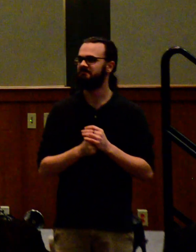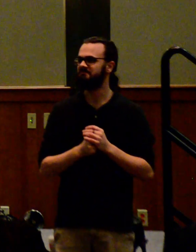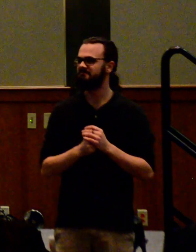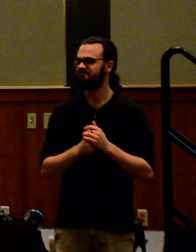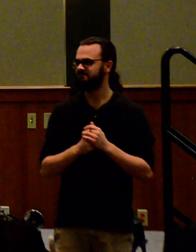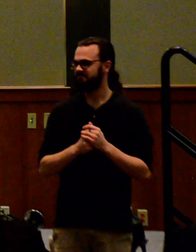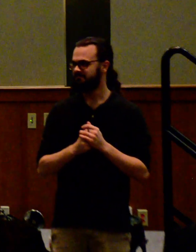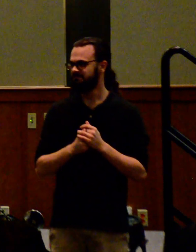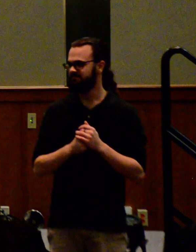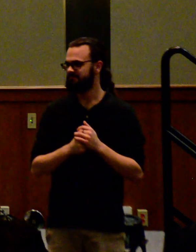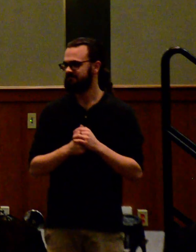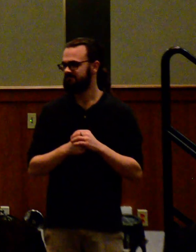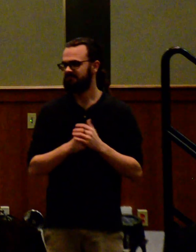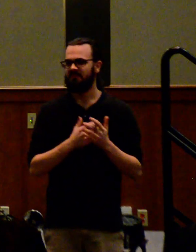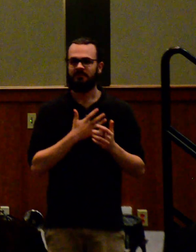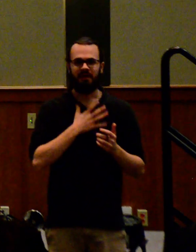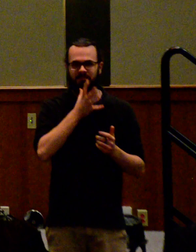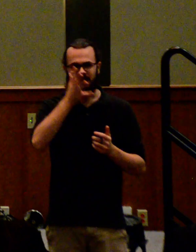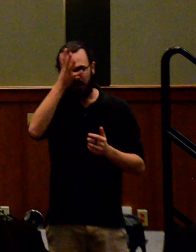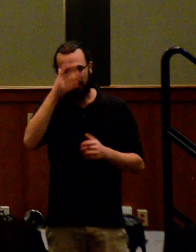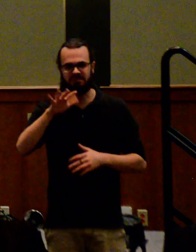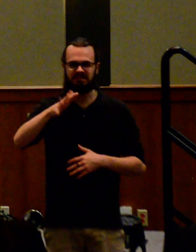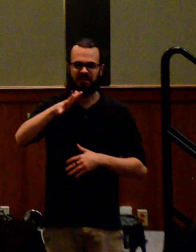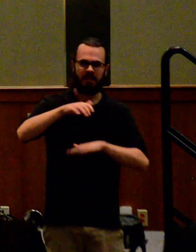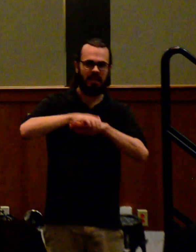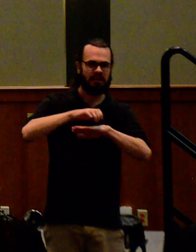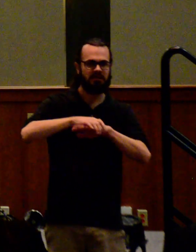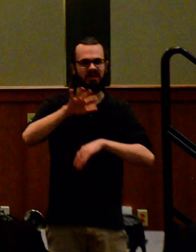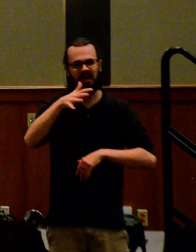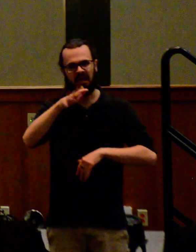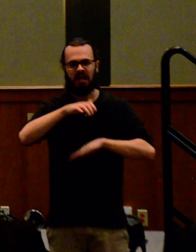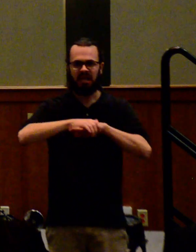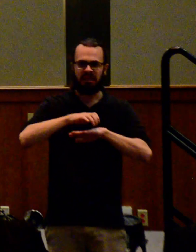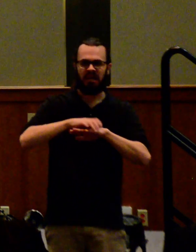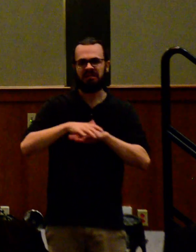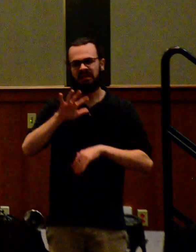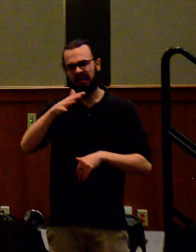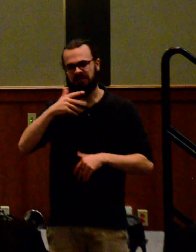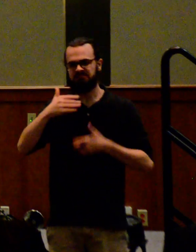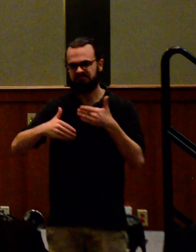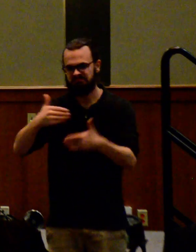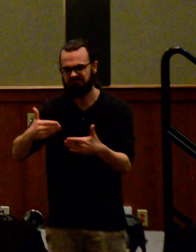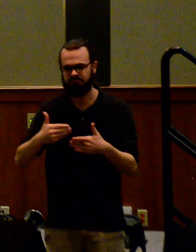My parents couldn't get by with their broken English. No one in my family had a license or a car.